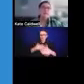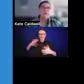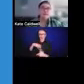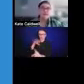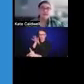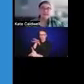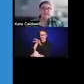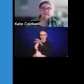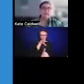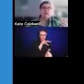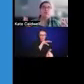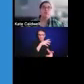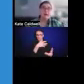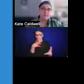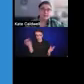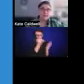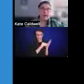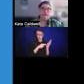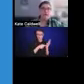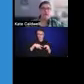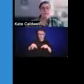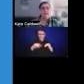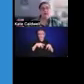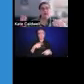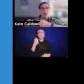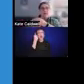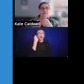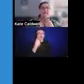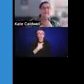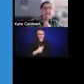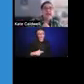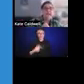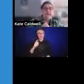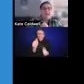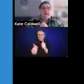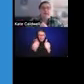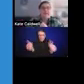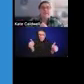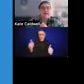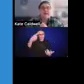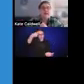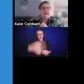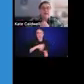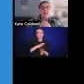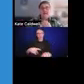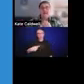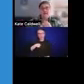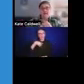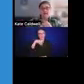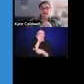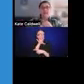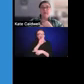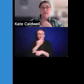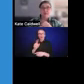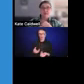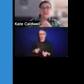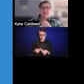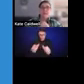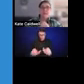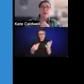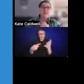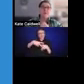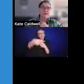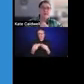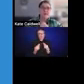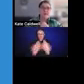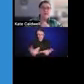telling stories that can be incredibly powerful. But one of the things that I love about it is that, as a researcher, somebody